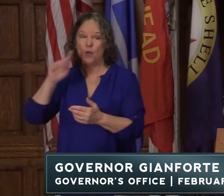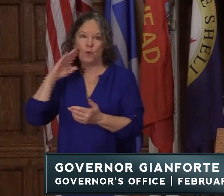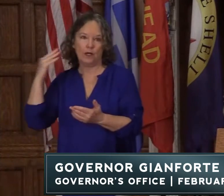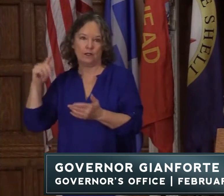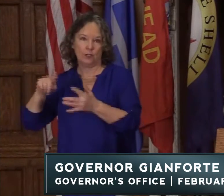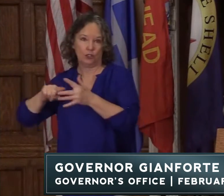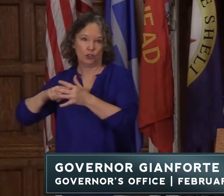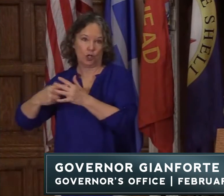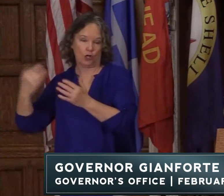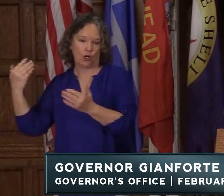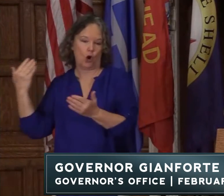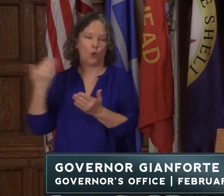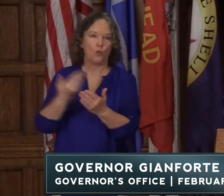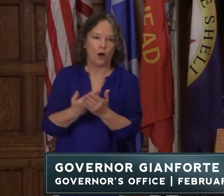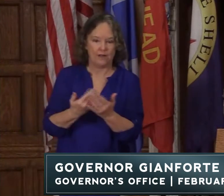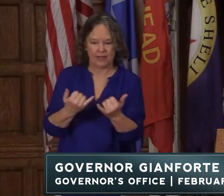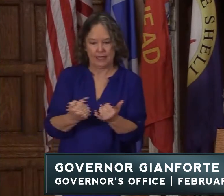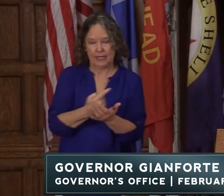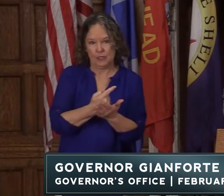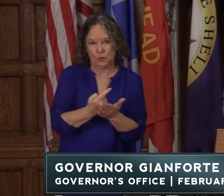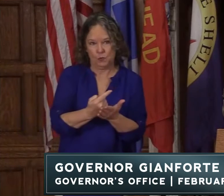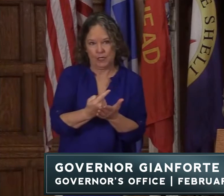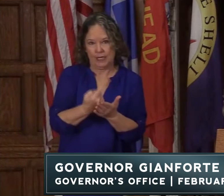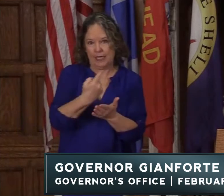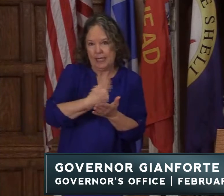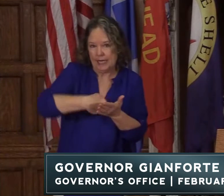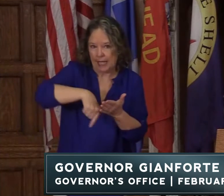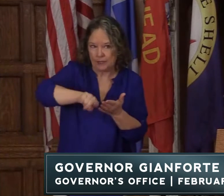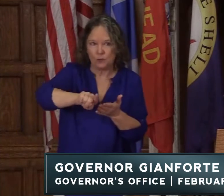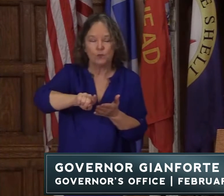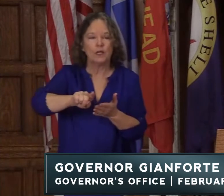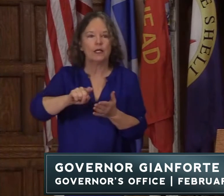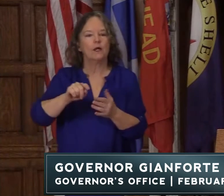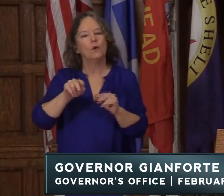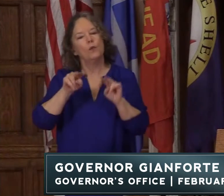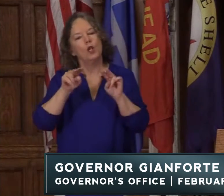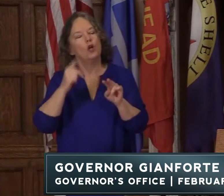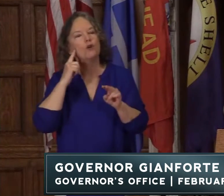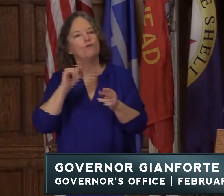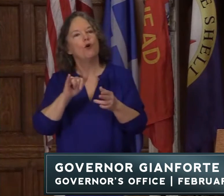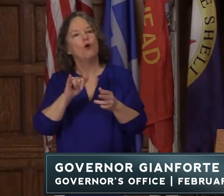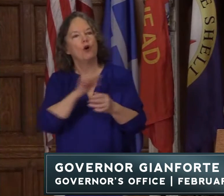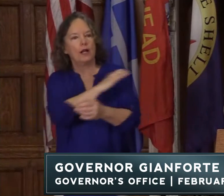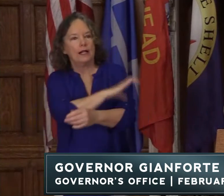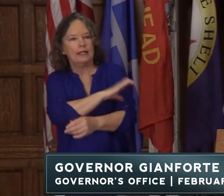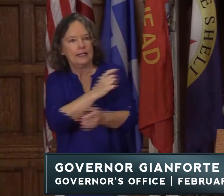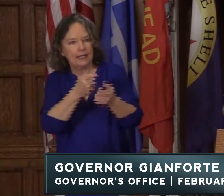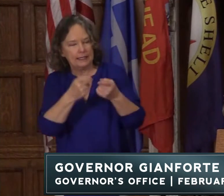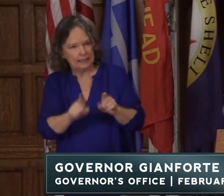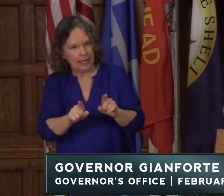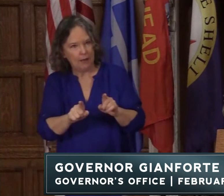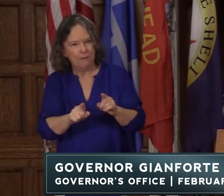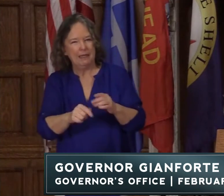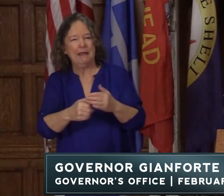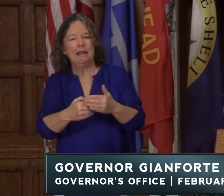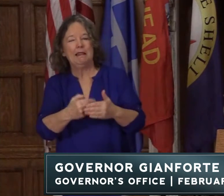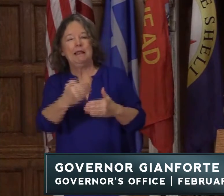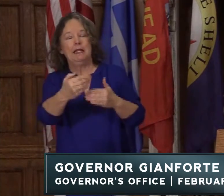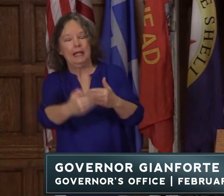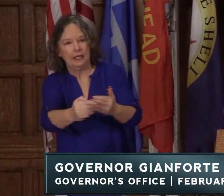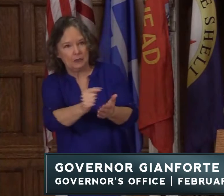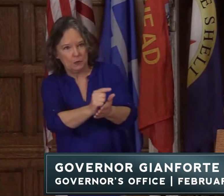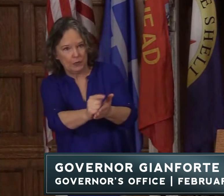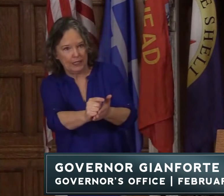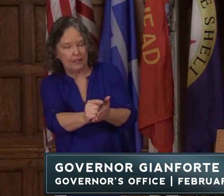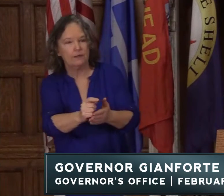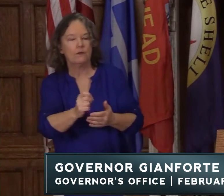late this week and early next week. We would look for those clinics to happen sometime during that following next week,